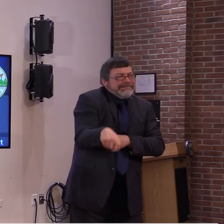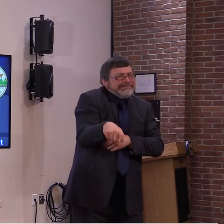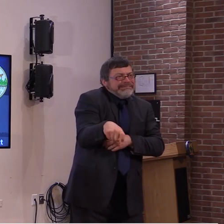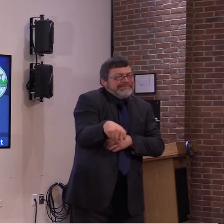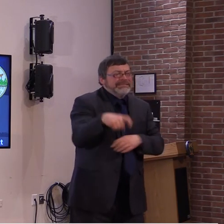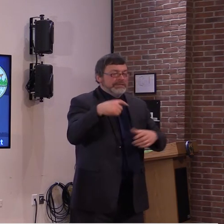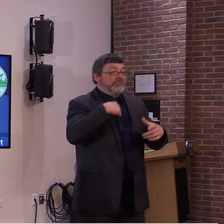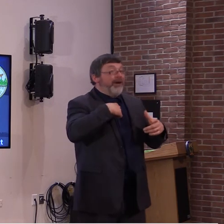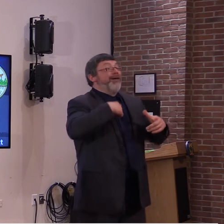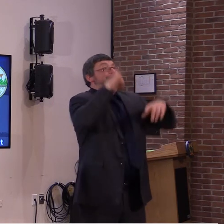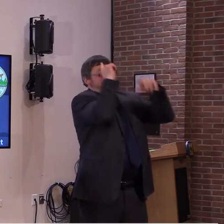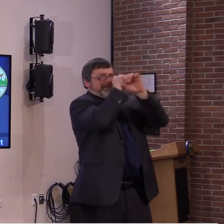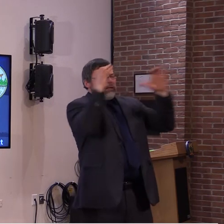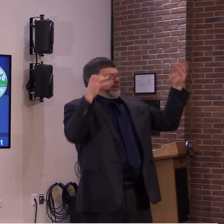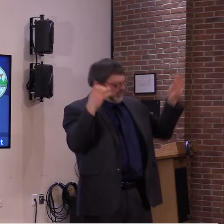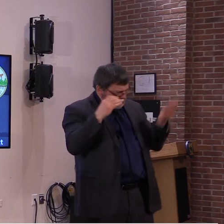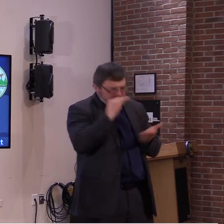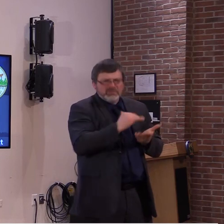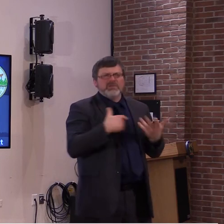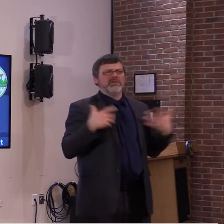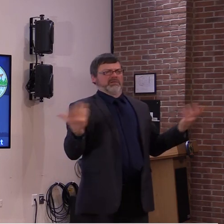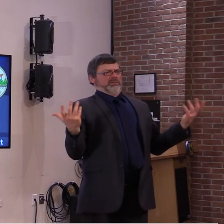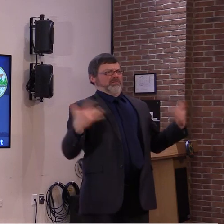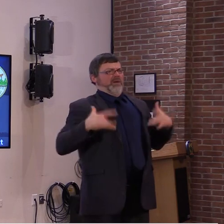some kind of